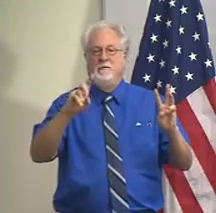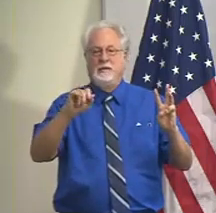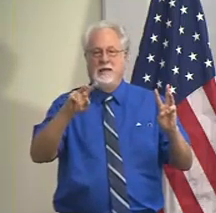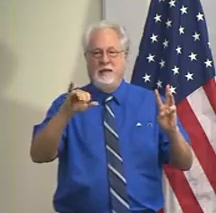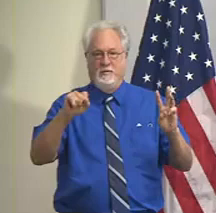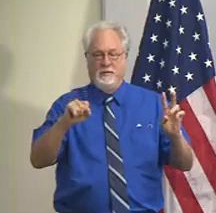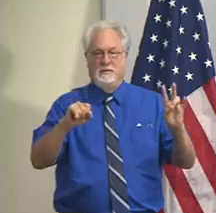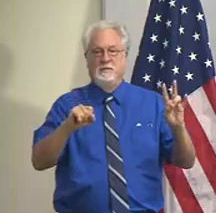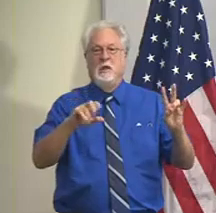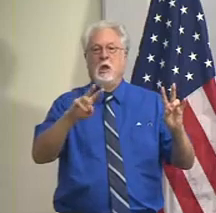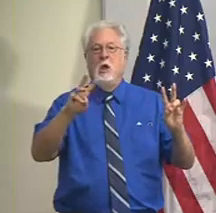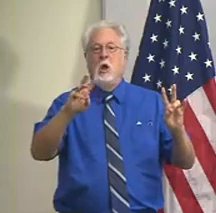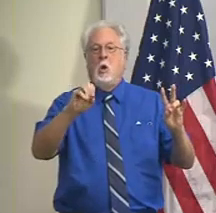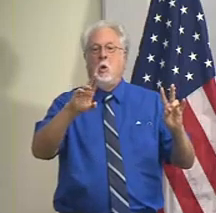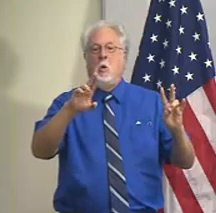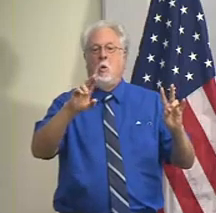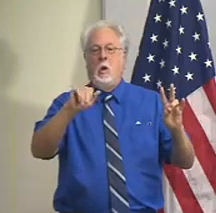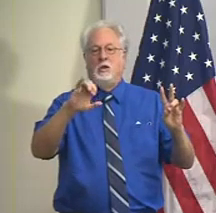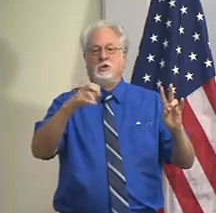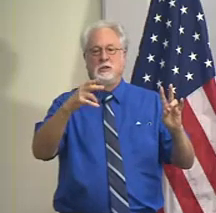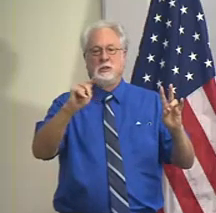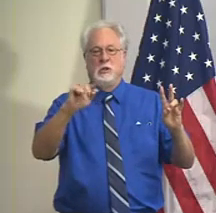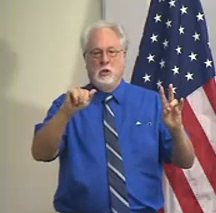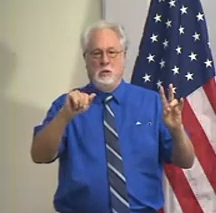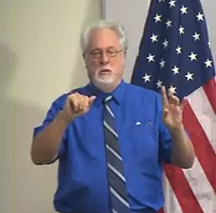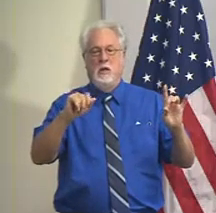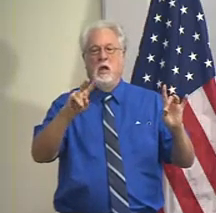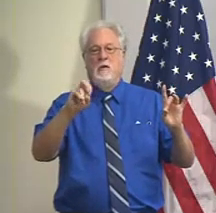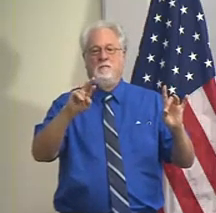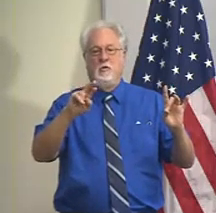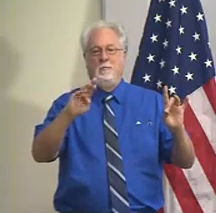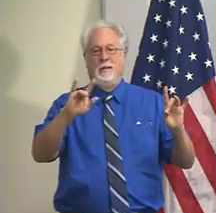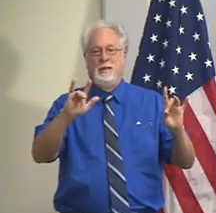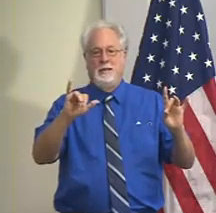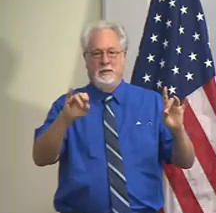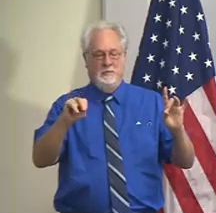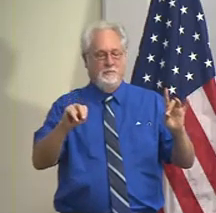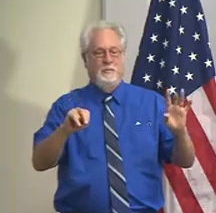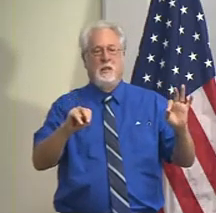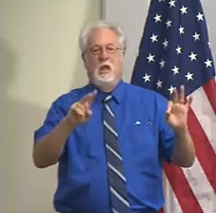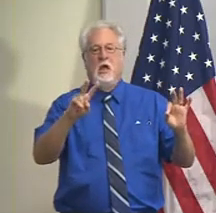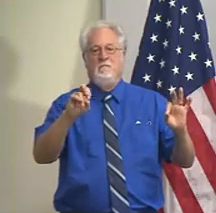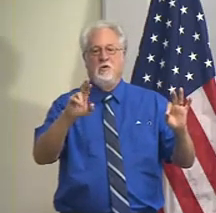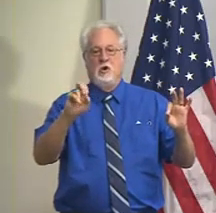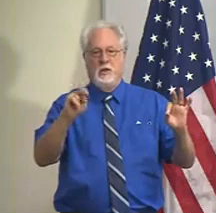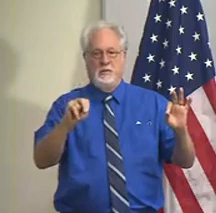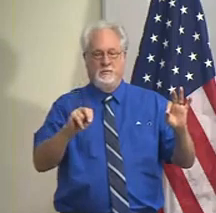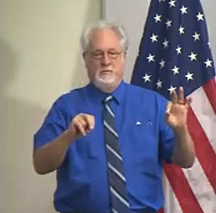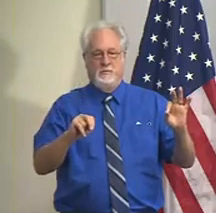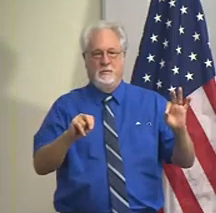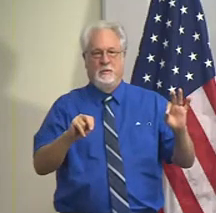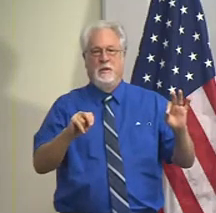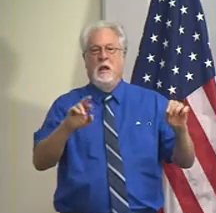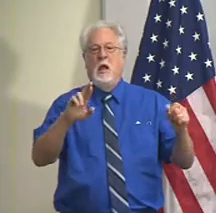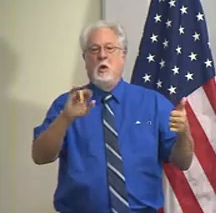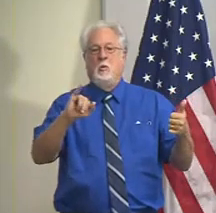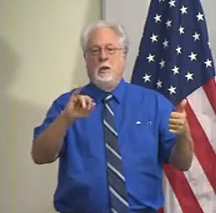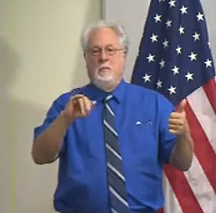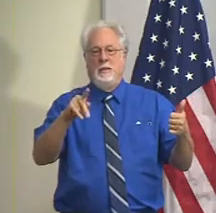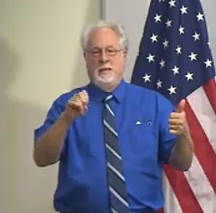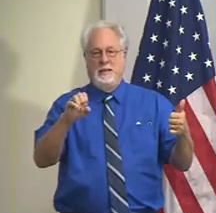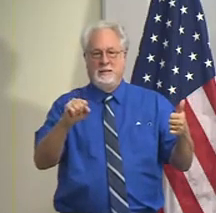Davis, Ouachita, Vermilion, Vernon,